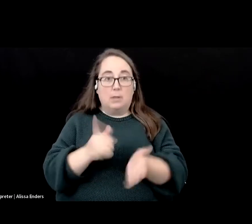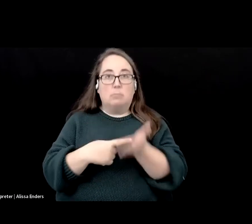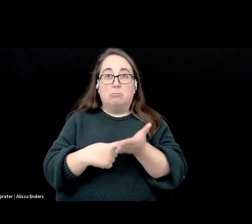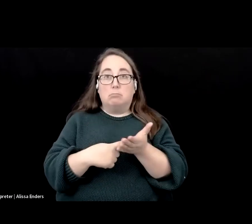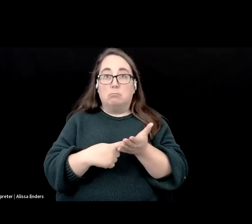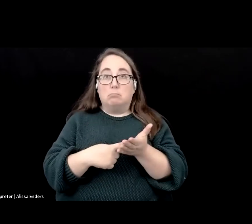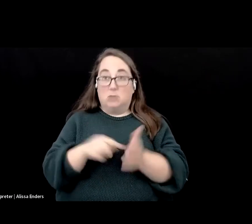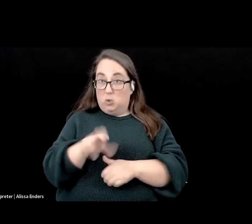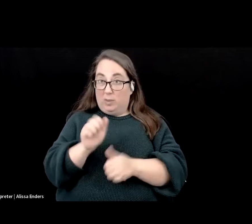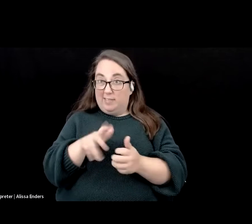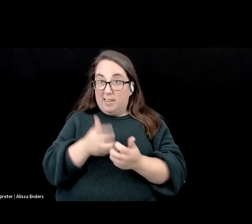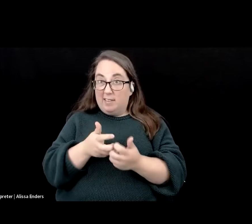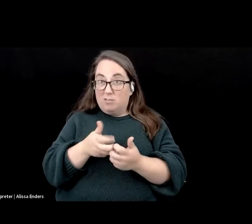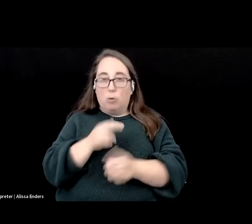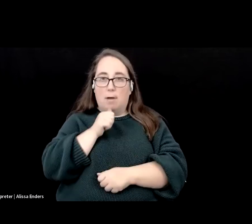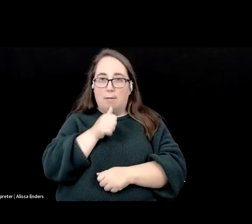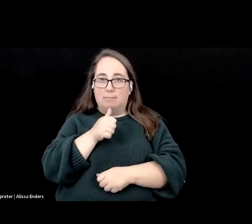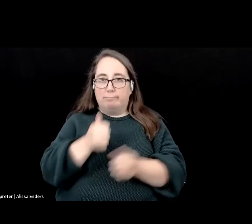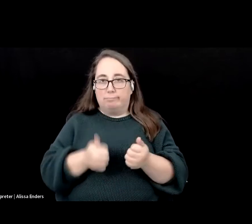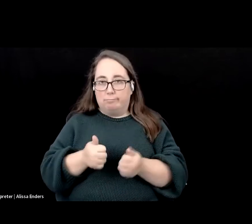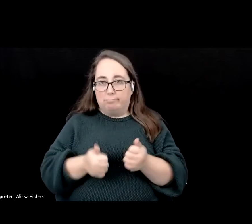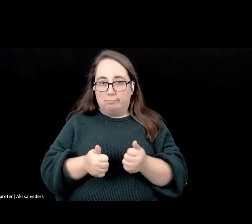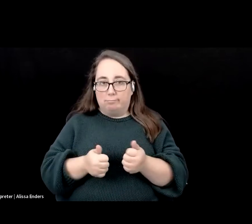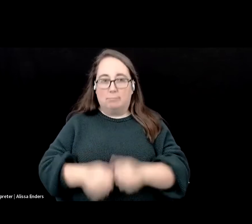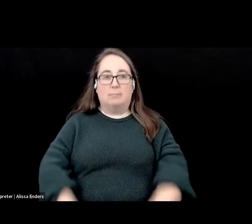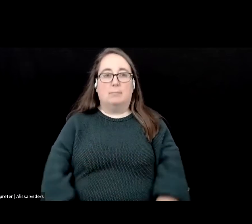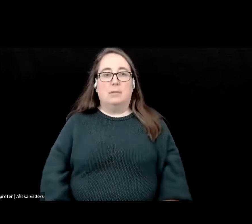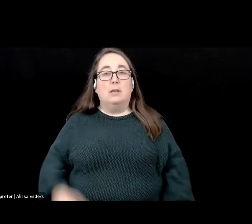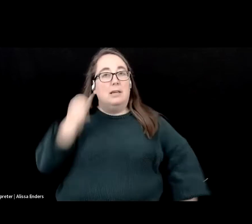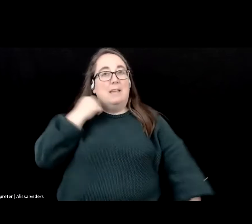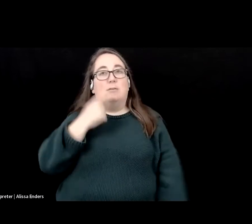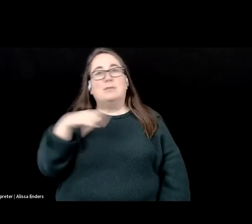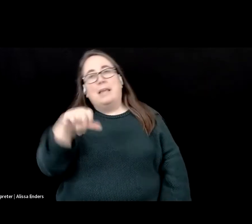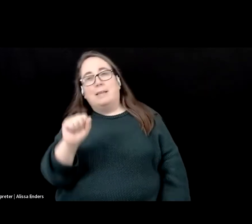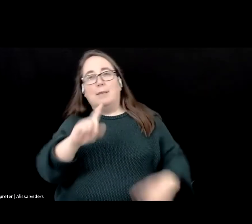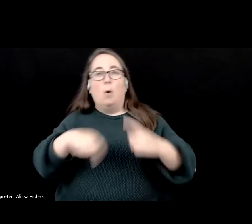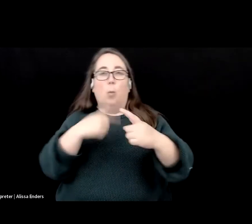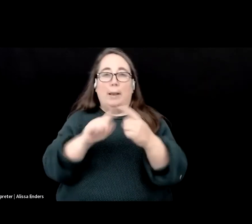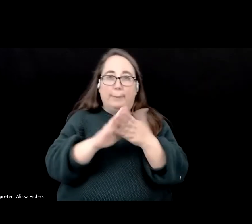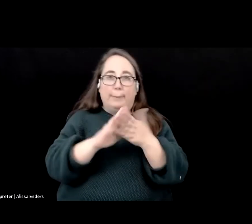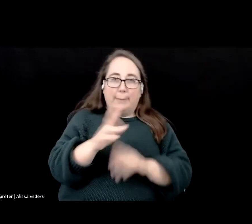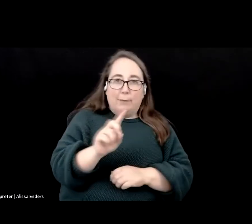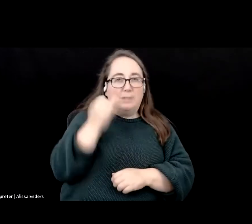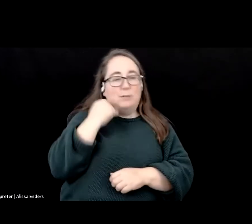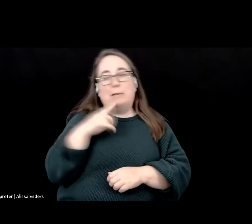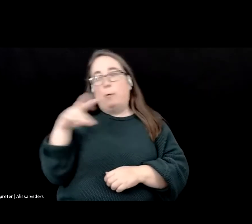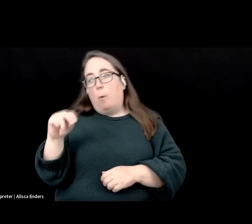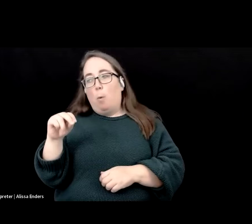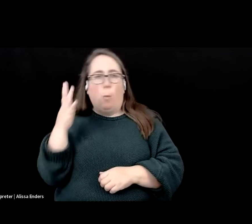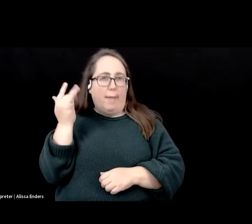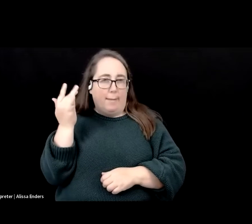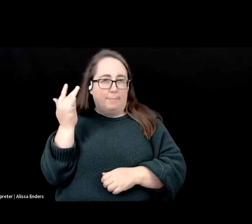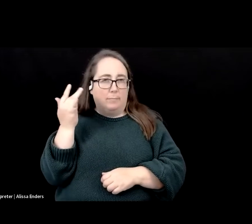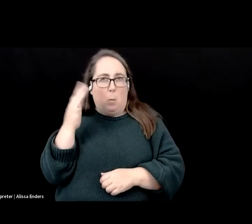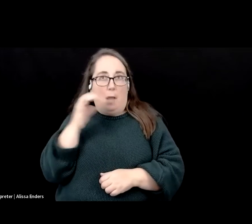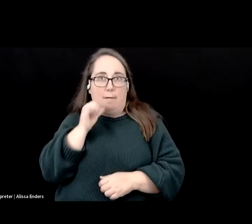not the United States is a democracy. And if you say yes, tell me when it became one. If you say no, then say why. Why